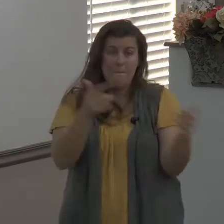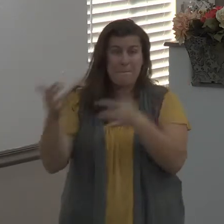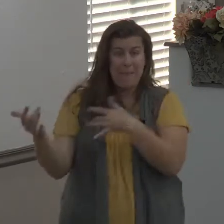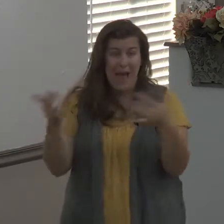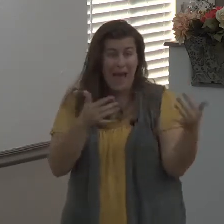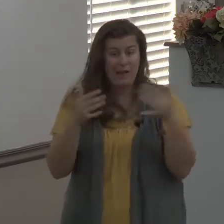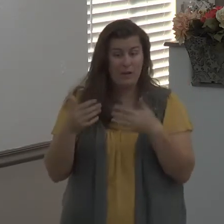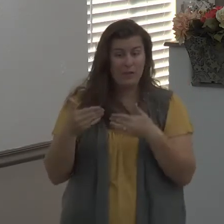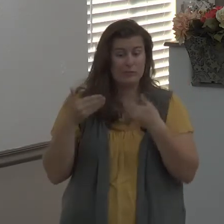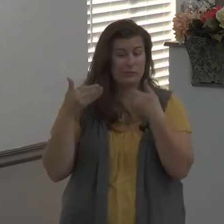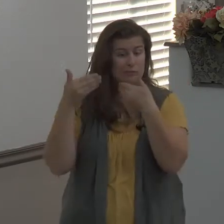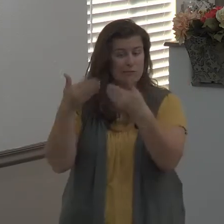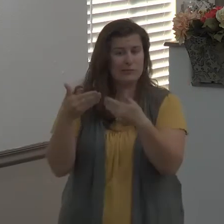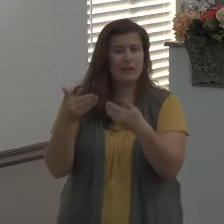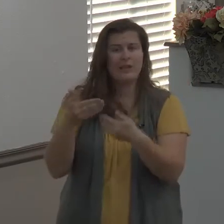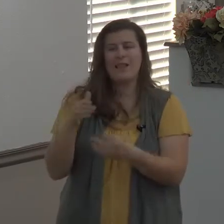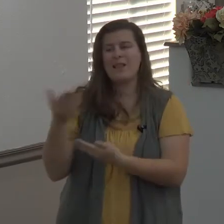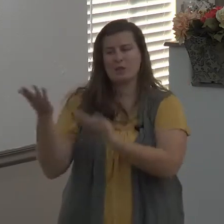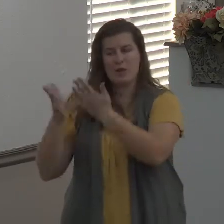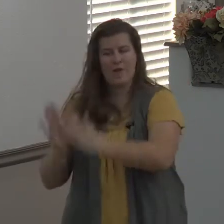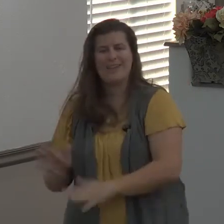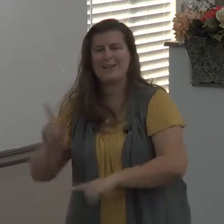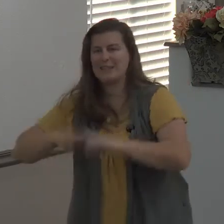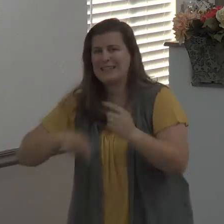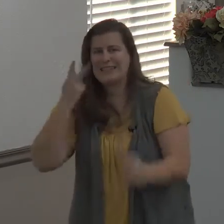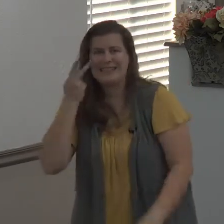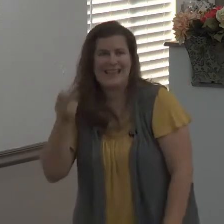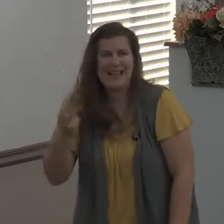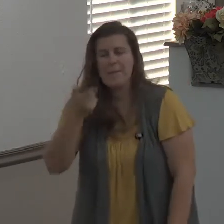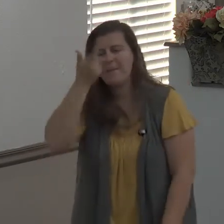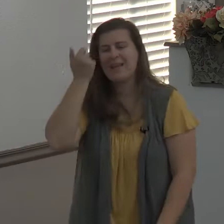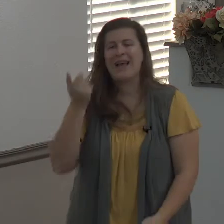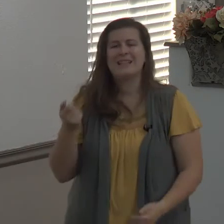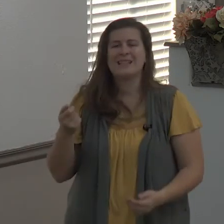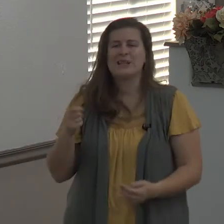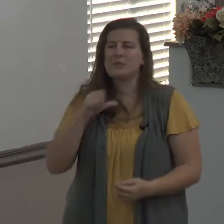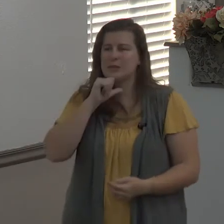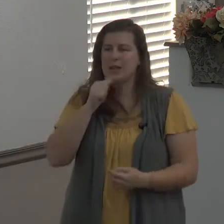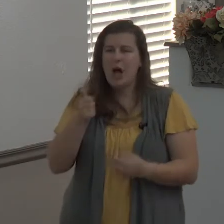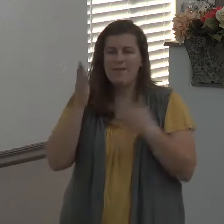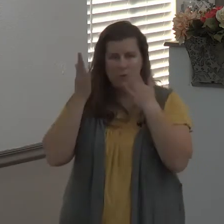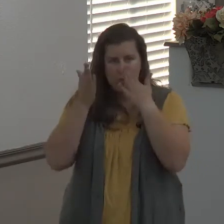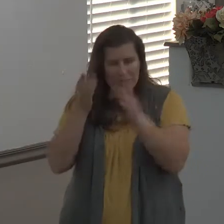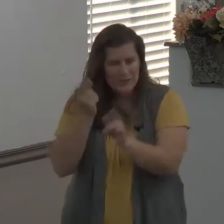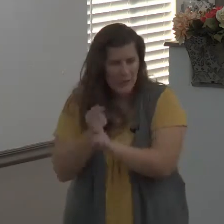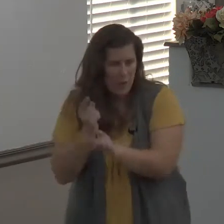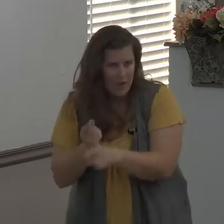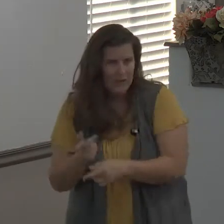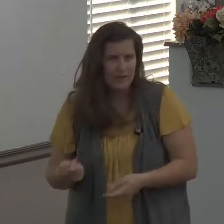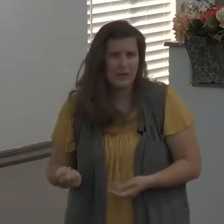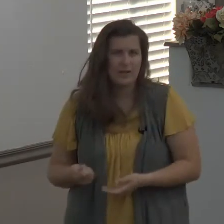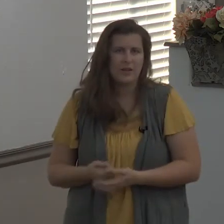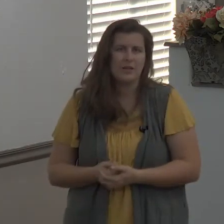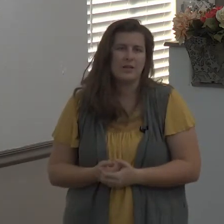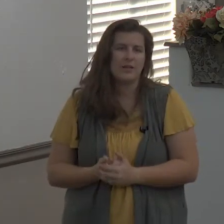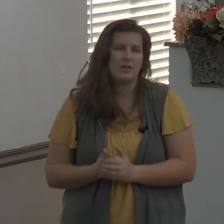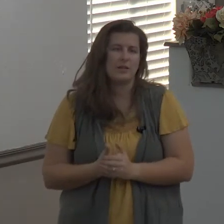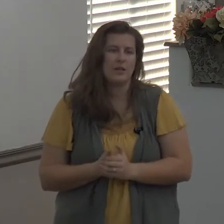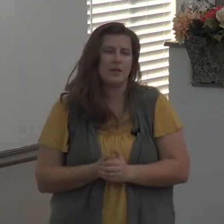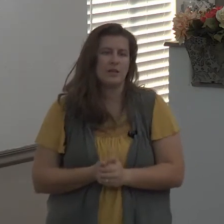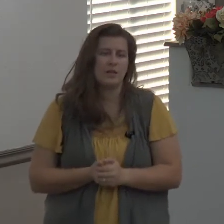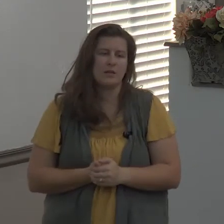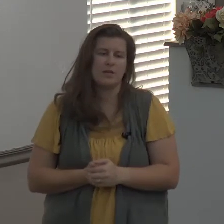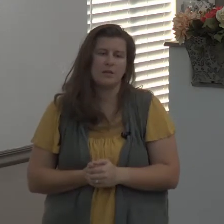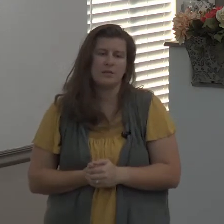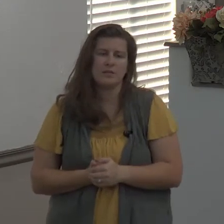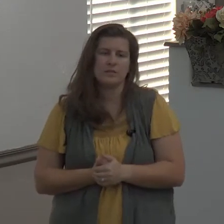There was a spiritual battle raging that day. Gehazi couldn't see it because he had his eyes off the wrong, on